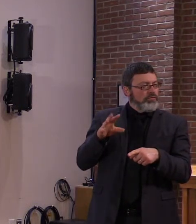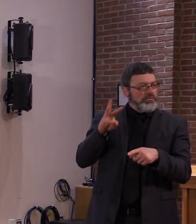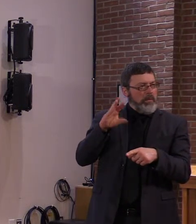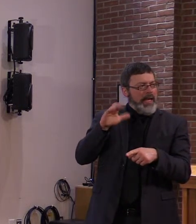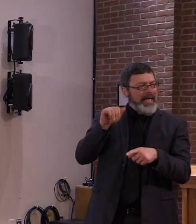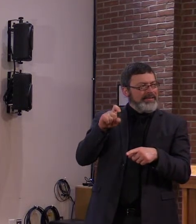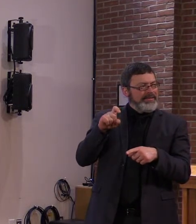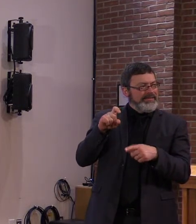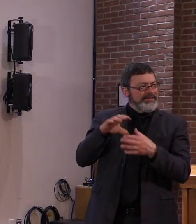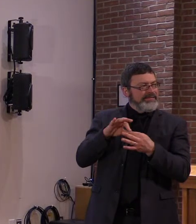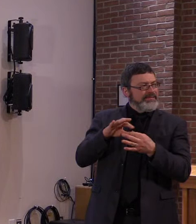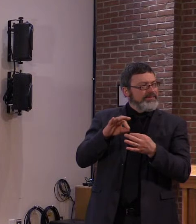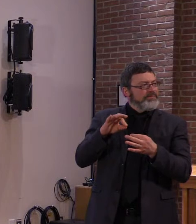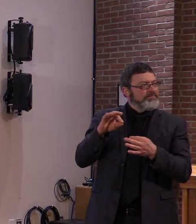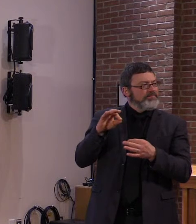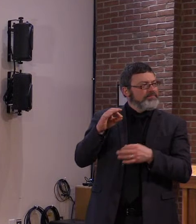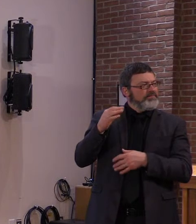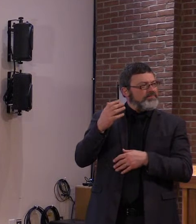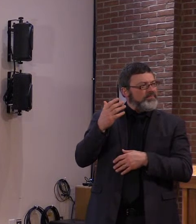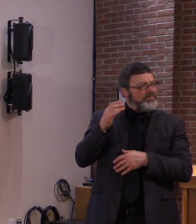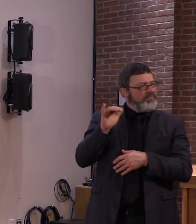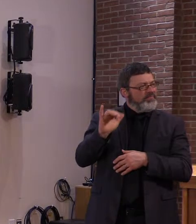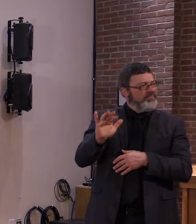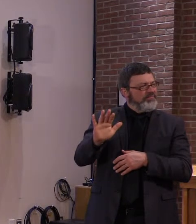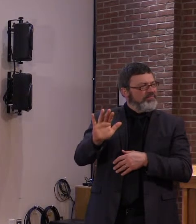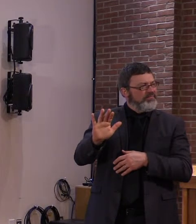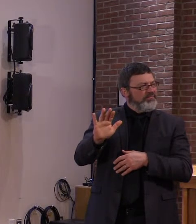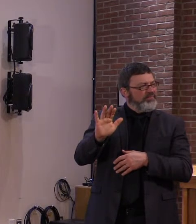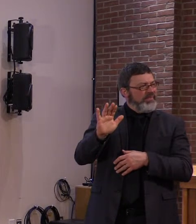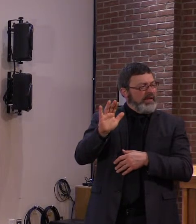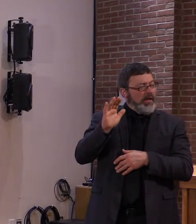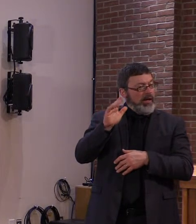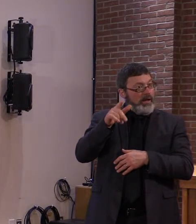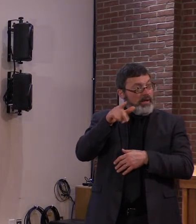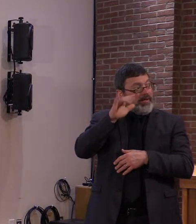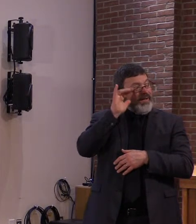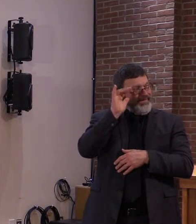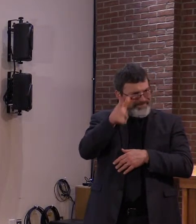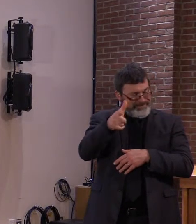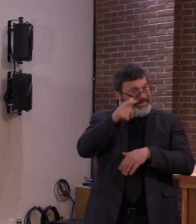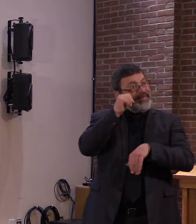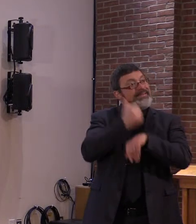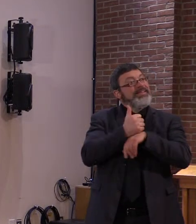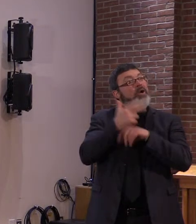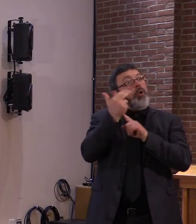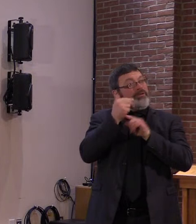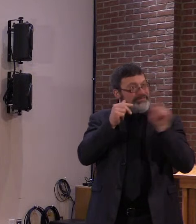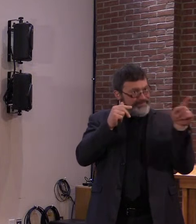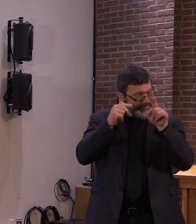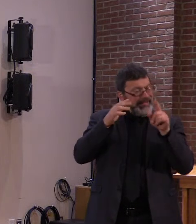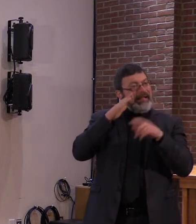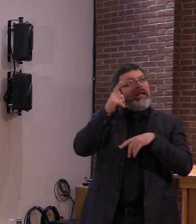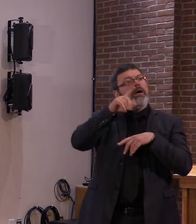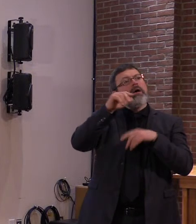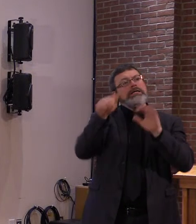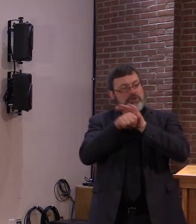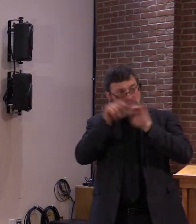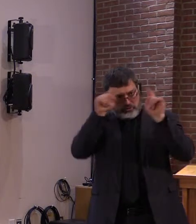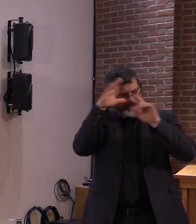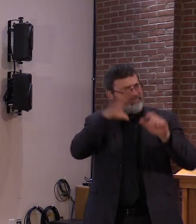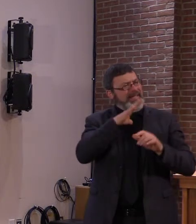going on in St. Albans, because it seems like we don't always hear about the outbreaks until they're brought up in the media. Sure.